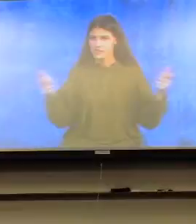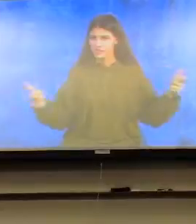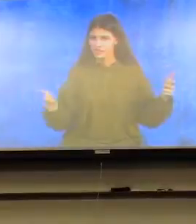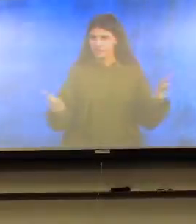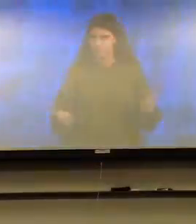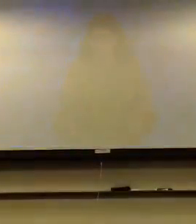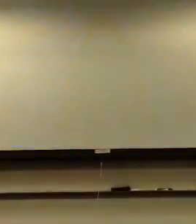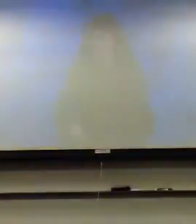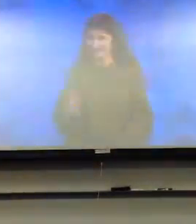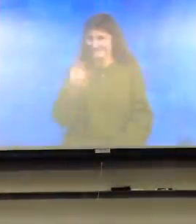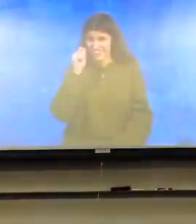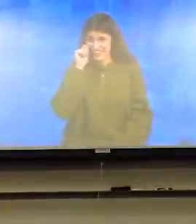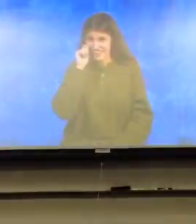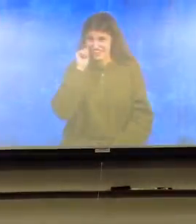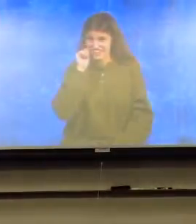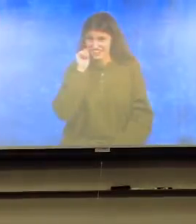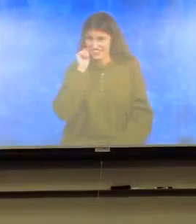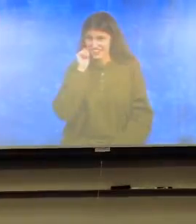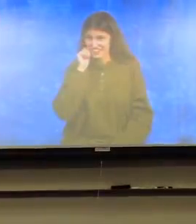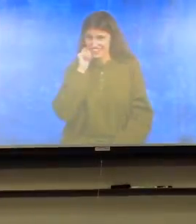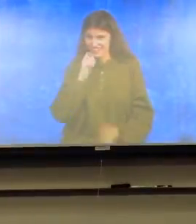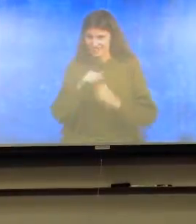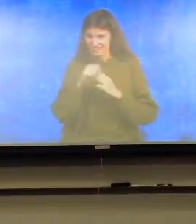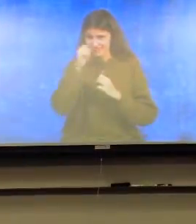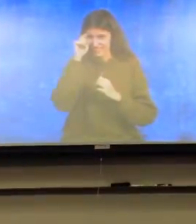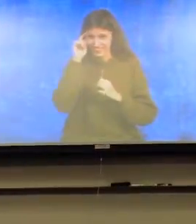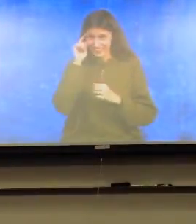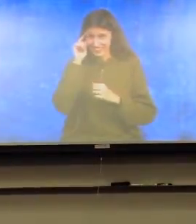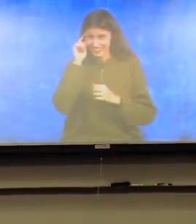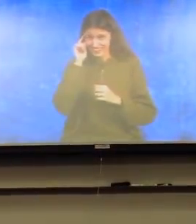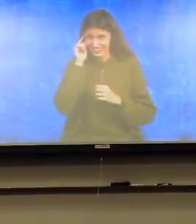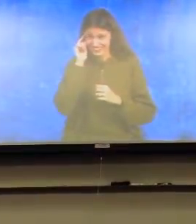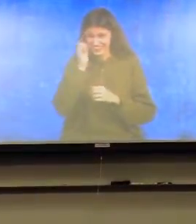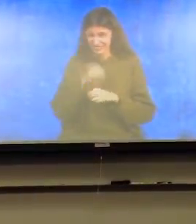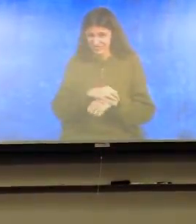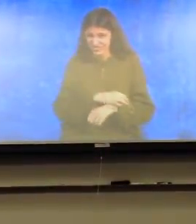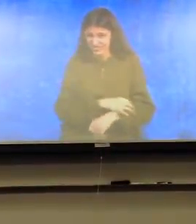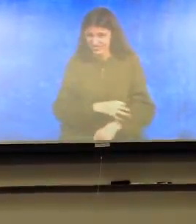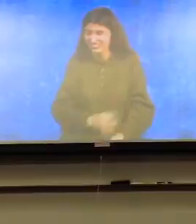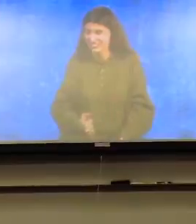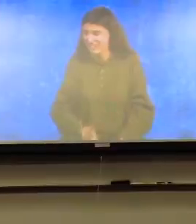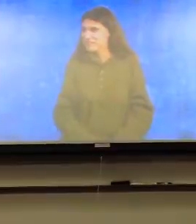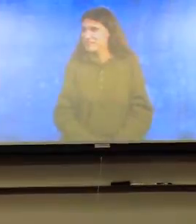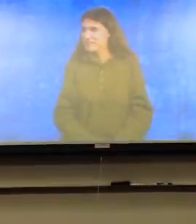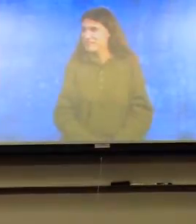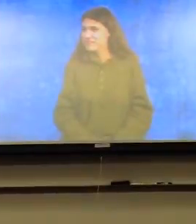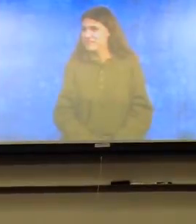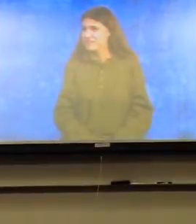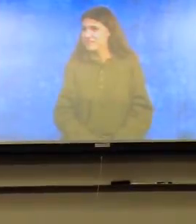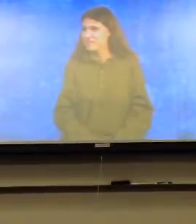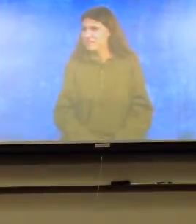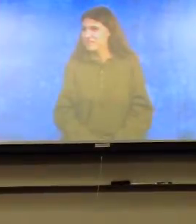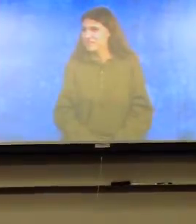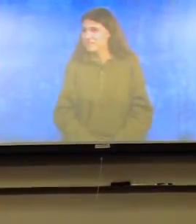It's a cat, but it's a big cat. It's tan and black with spots.